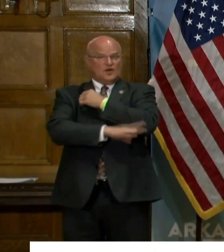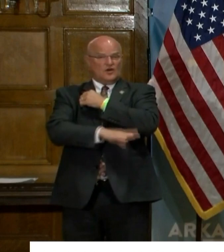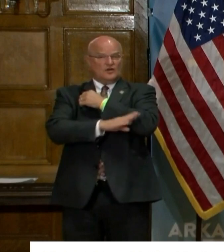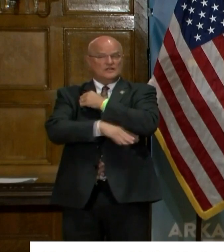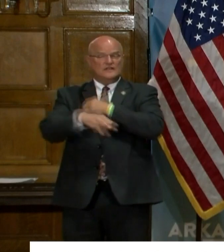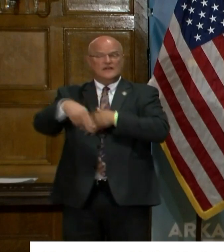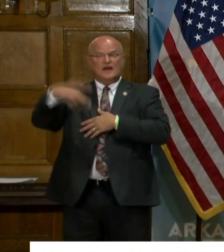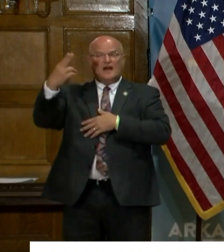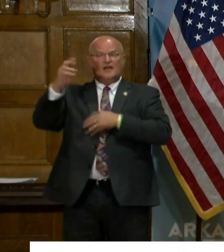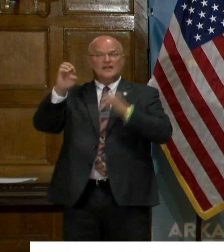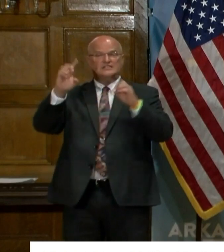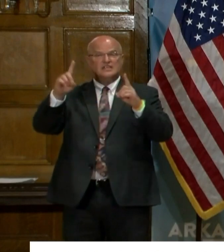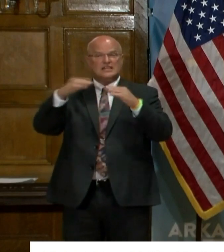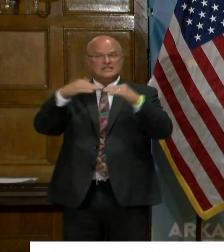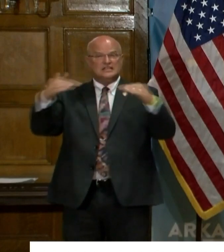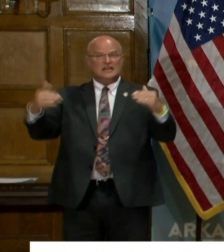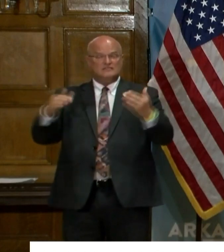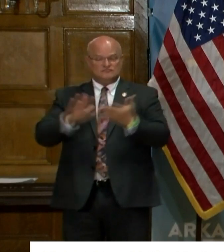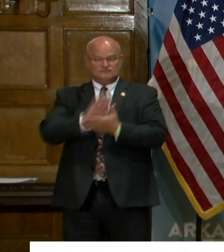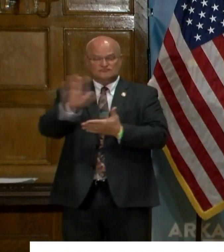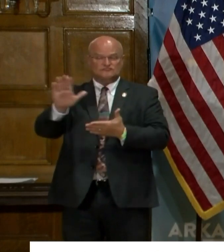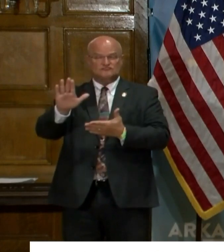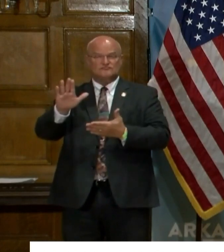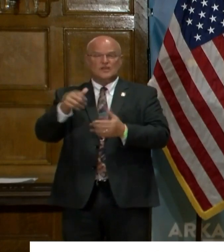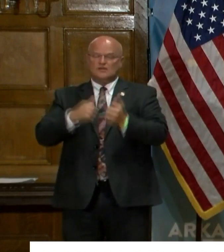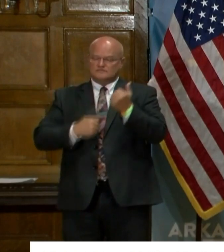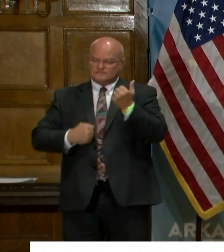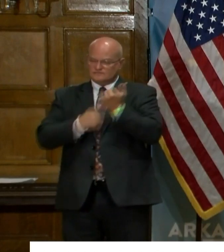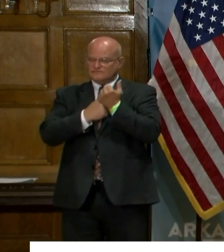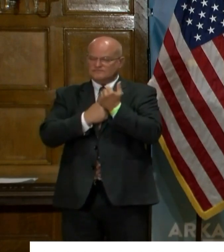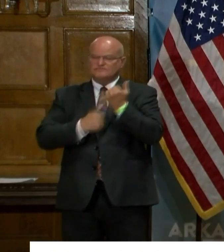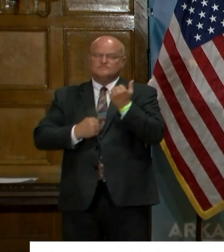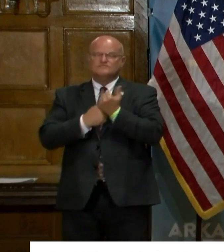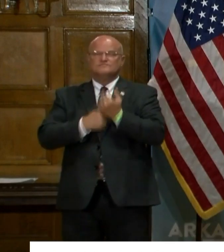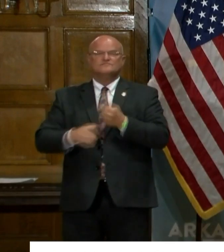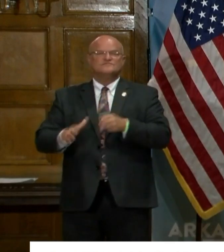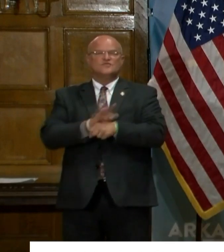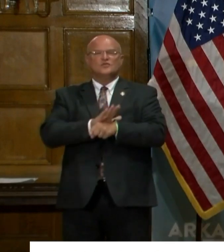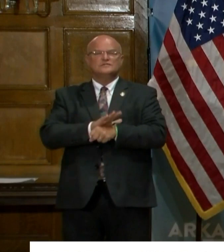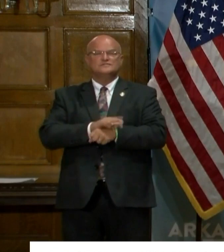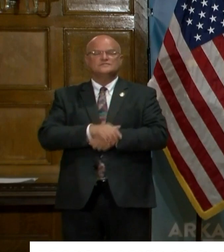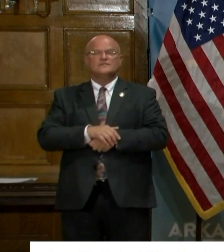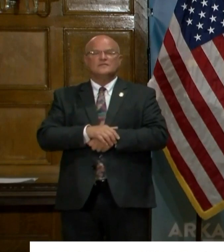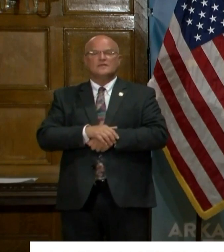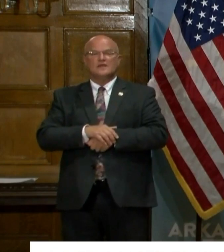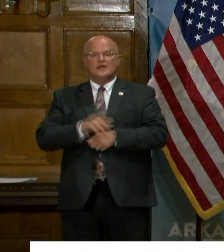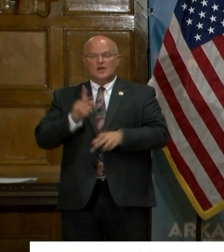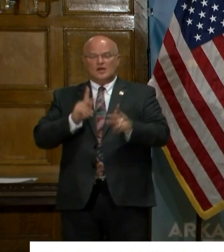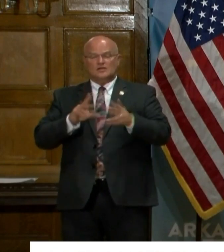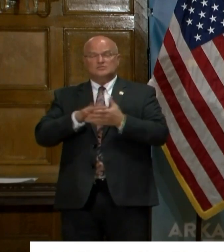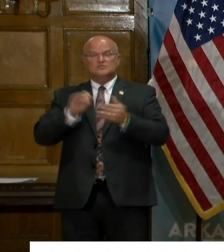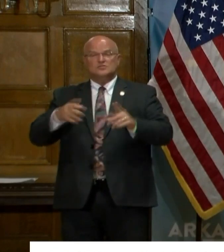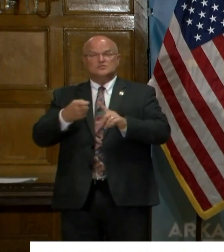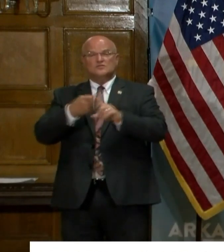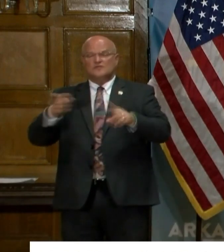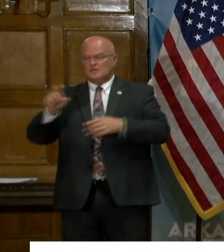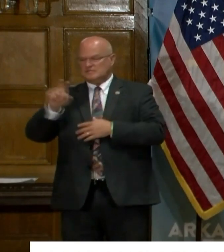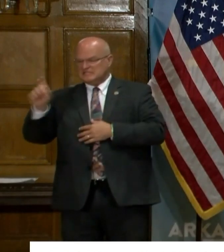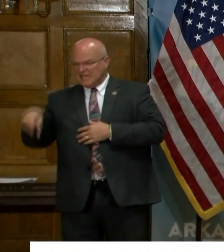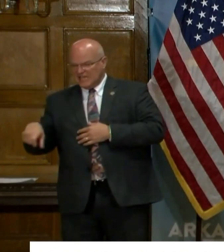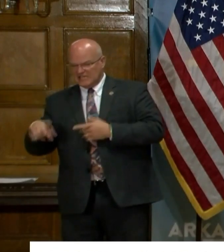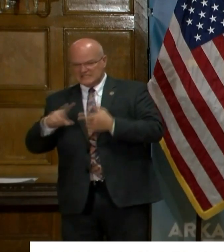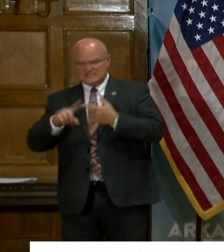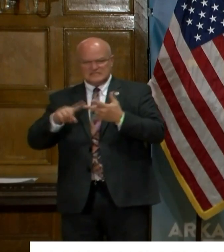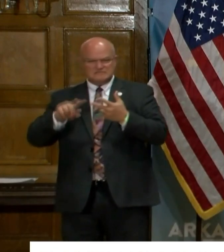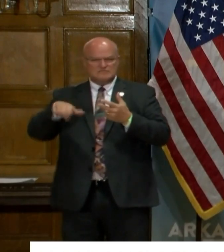higher education level, and we're going to fully support them. As people come in from, as students come in from Texas